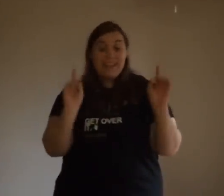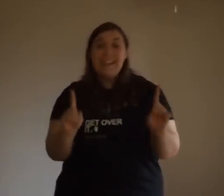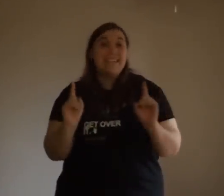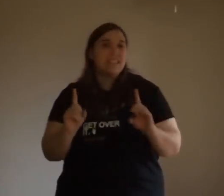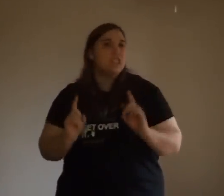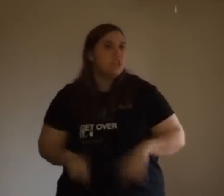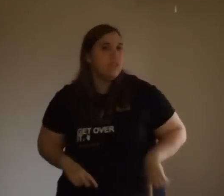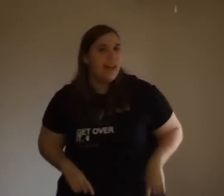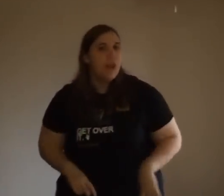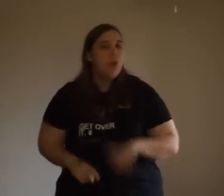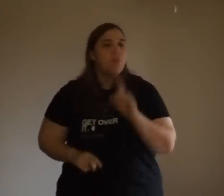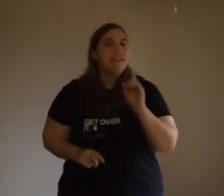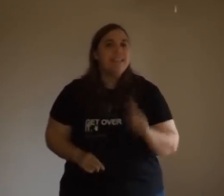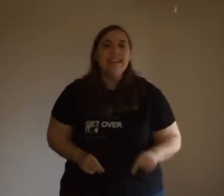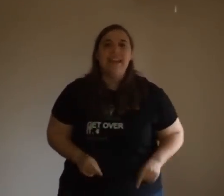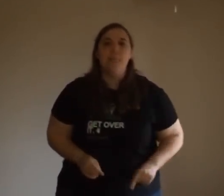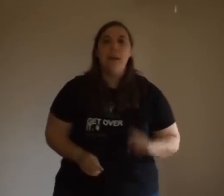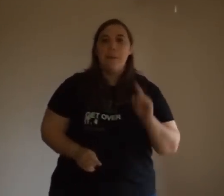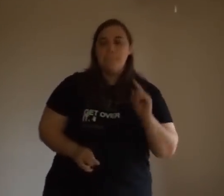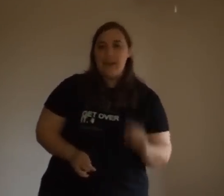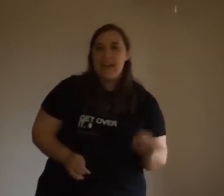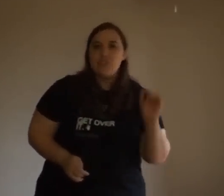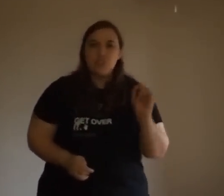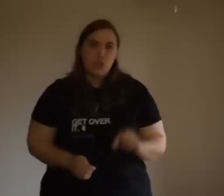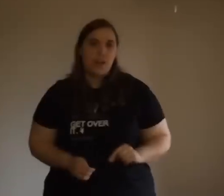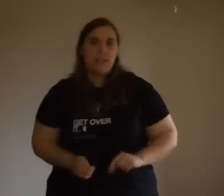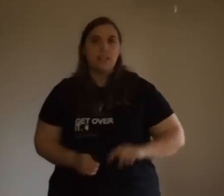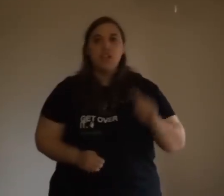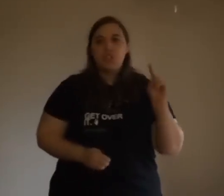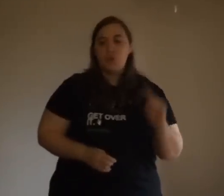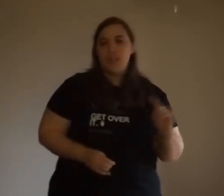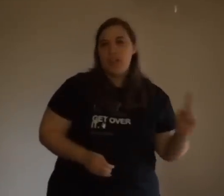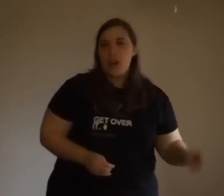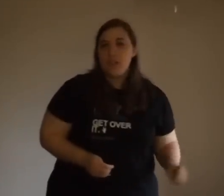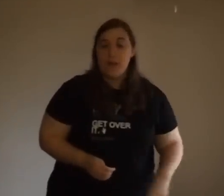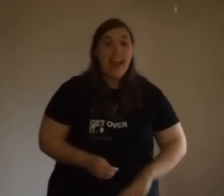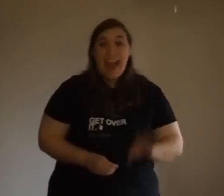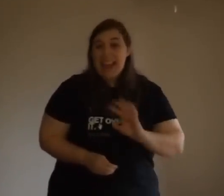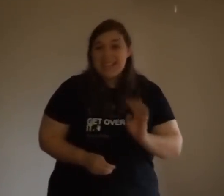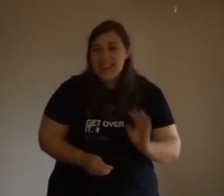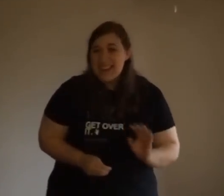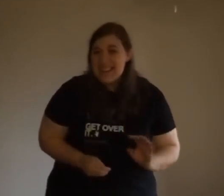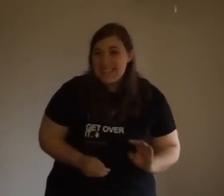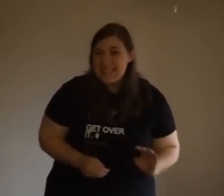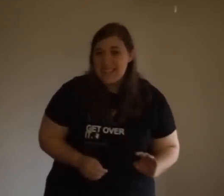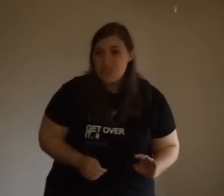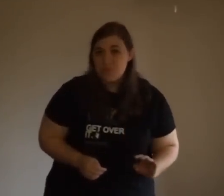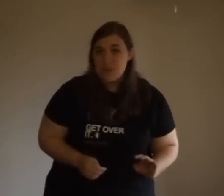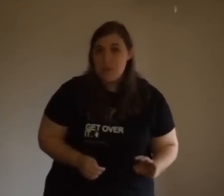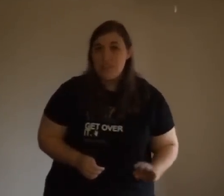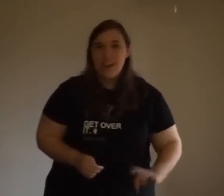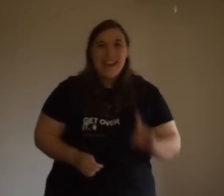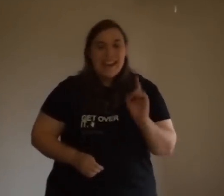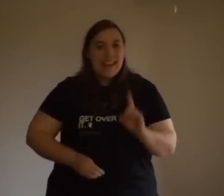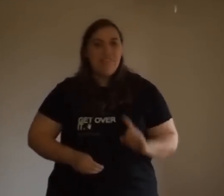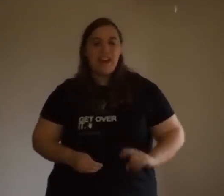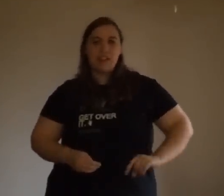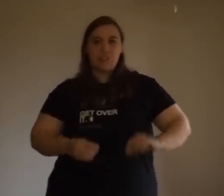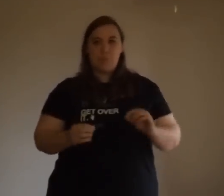he doesn't do that. We see him make the choice to win the argument. And it's not an easy decision for him either. He even has to